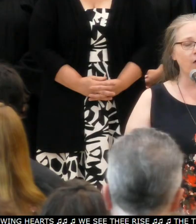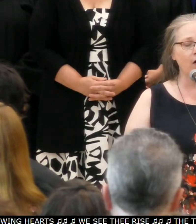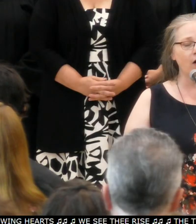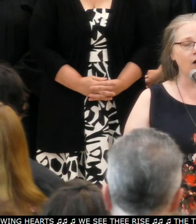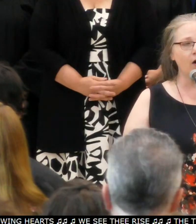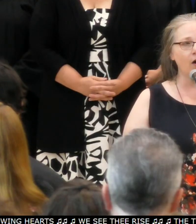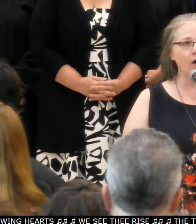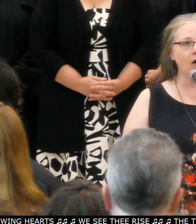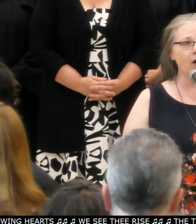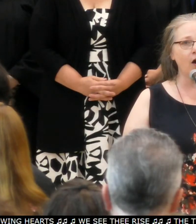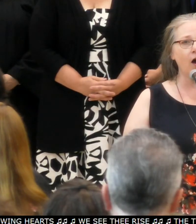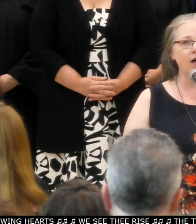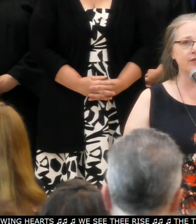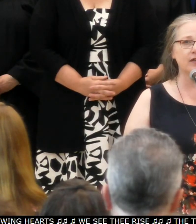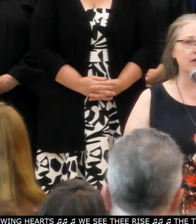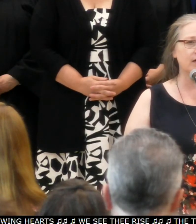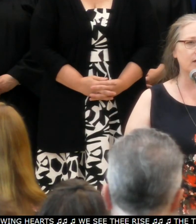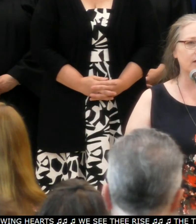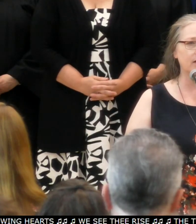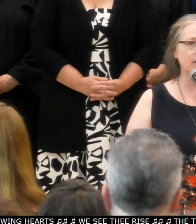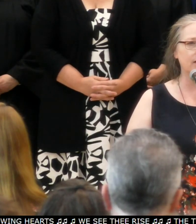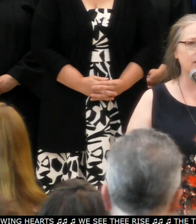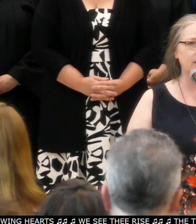for thee.